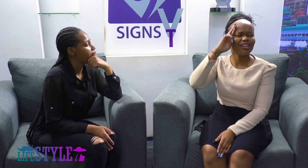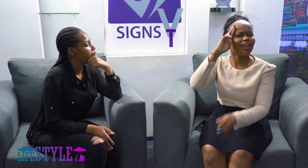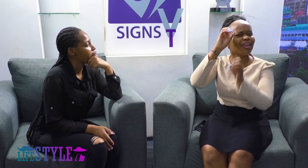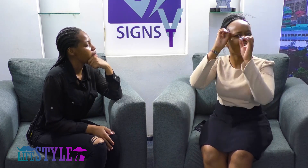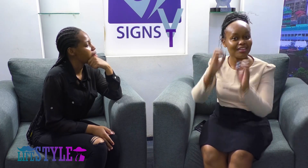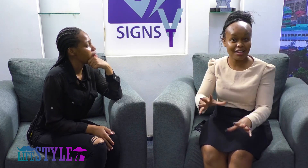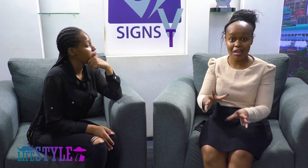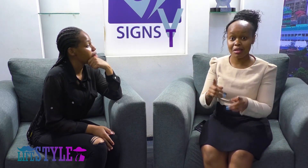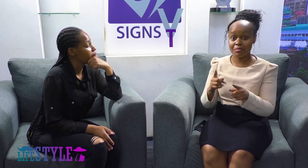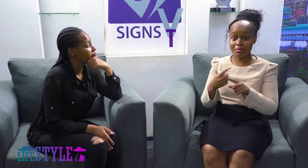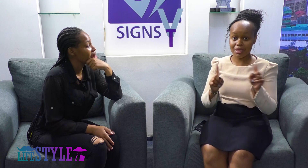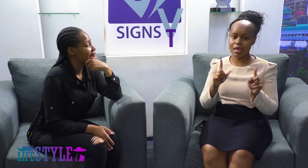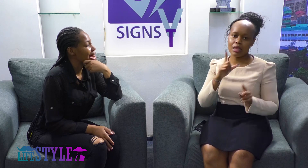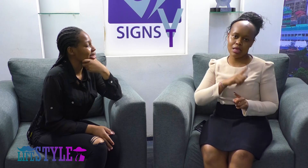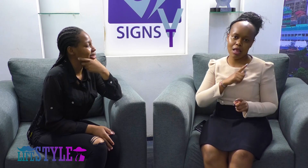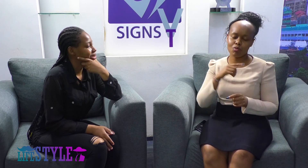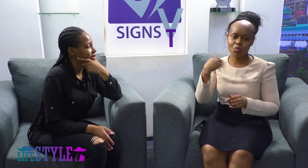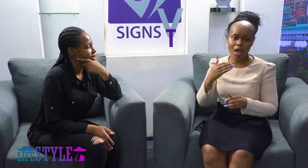the balance.